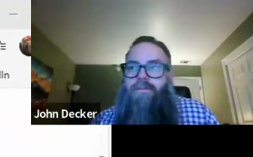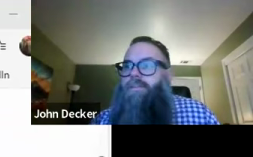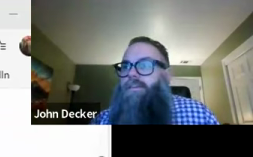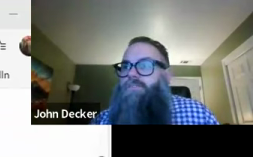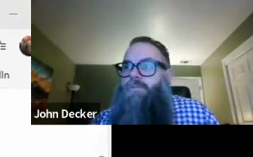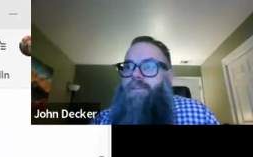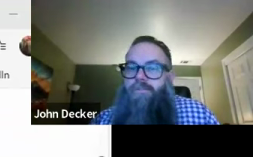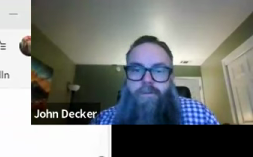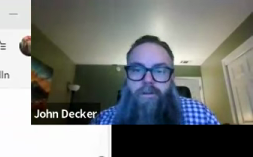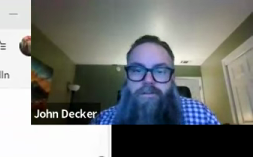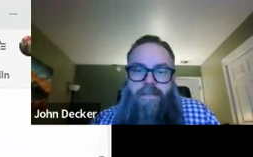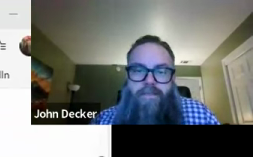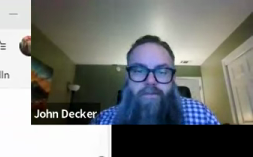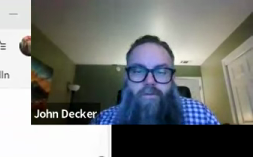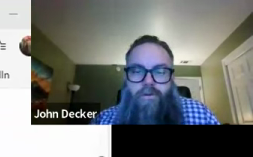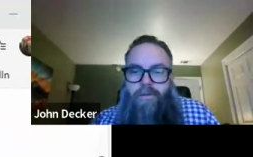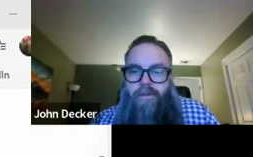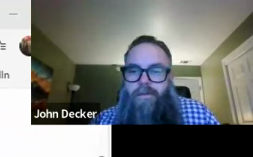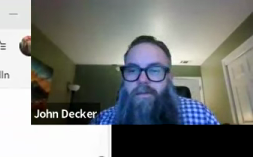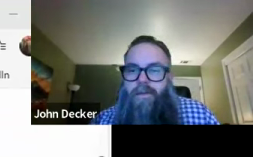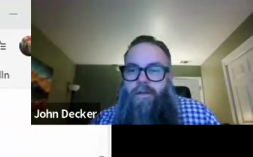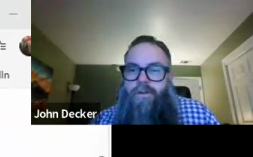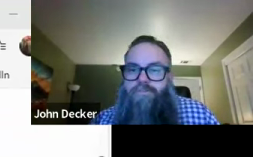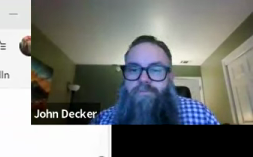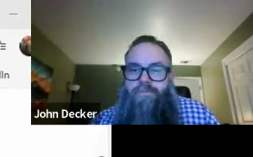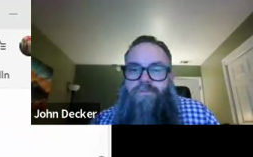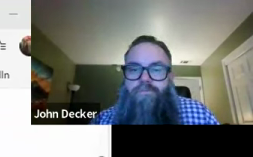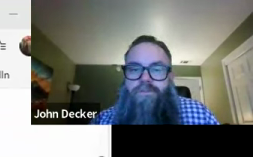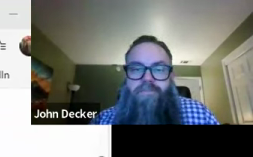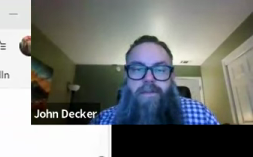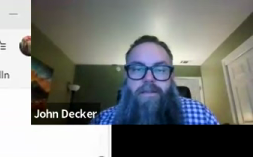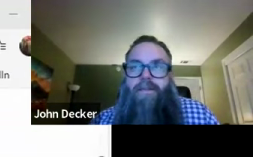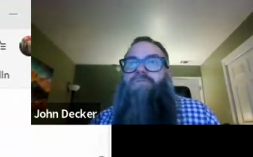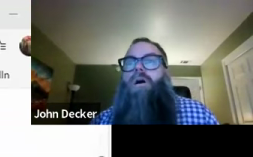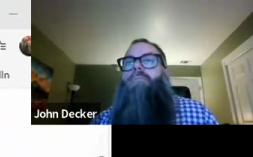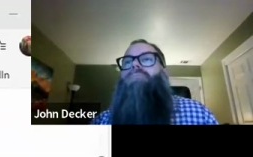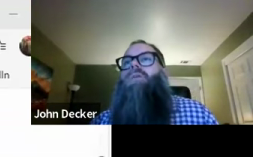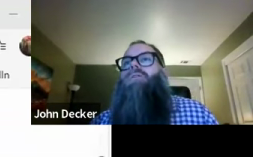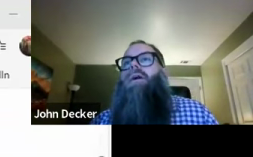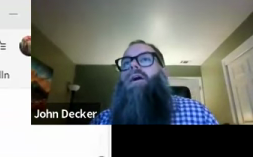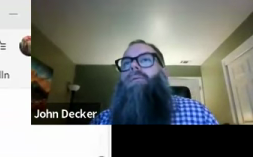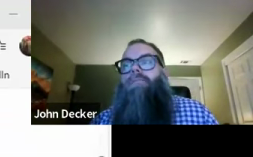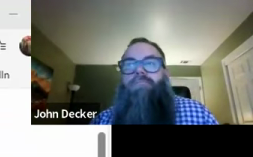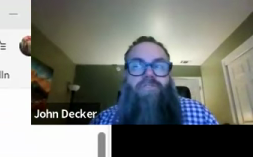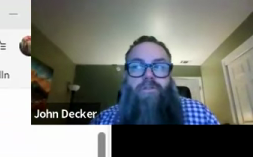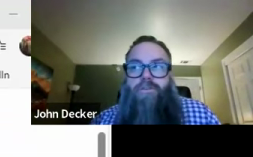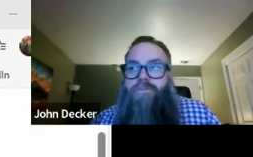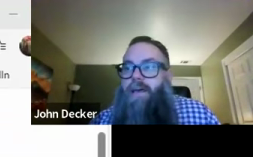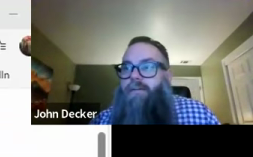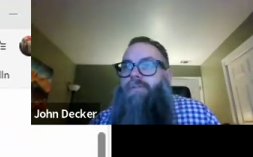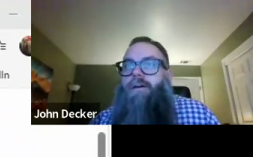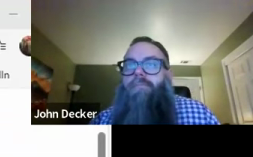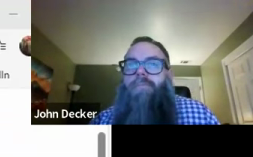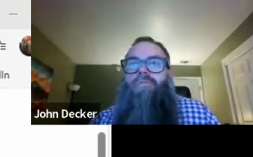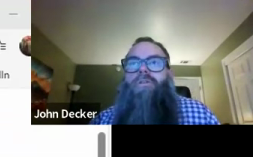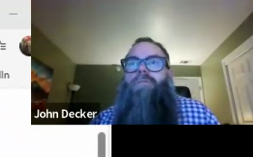of DDS's website the webinars that I think we're going to be encouraging people to participate in as well. And certainly